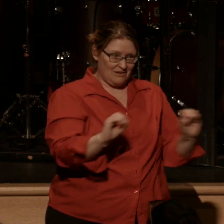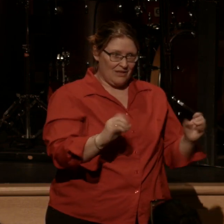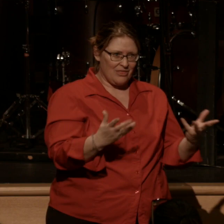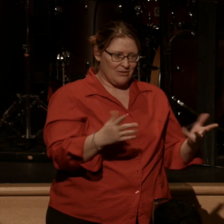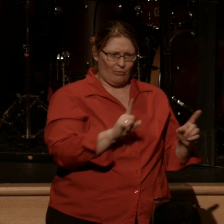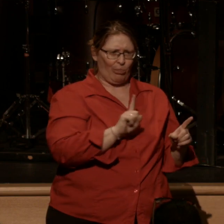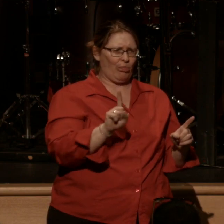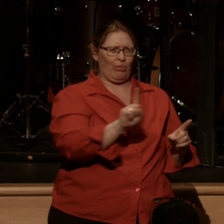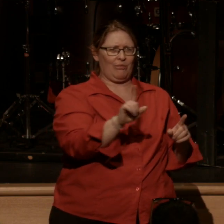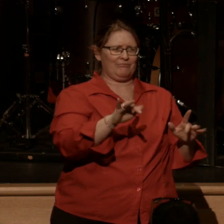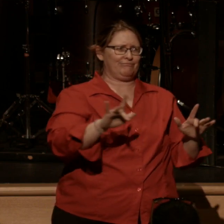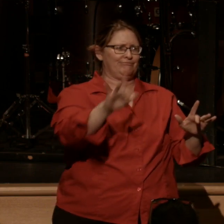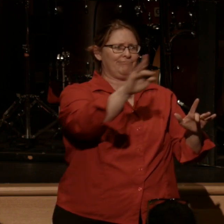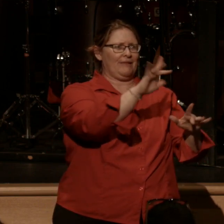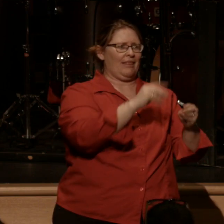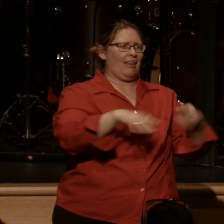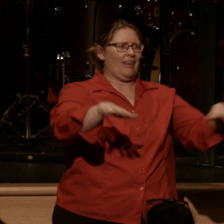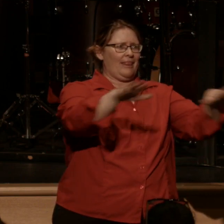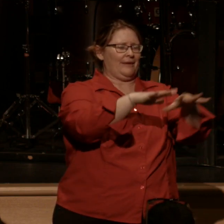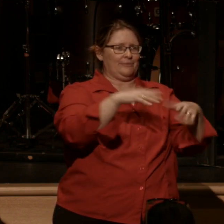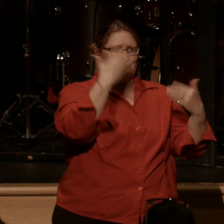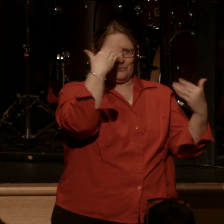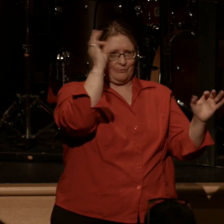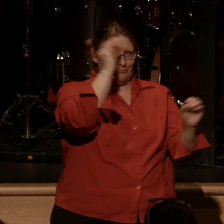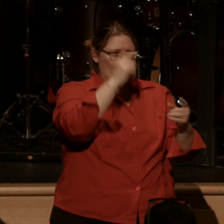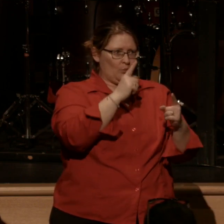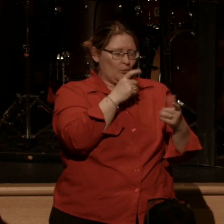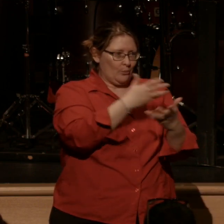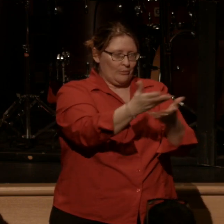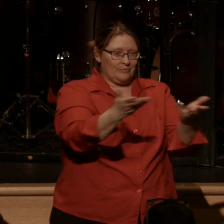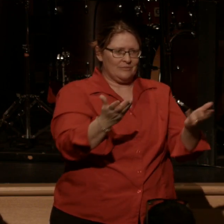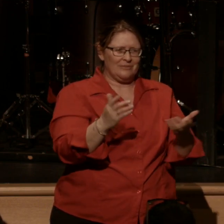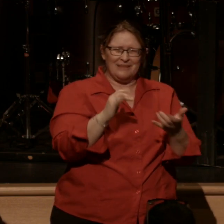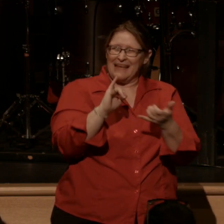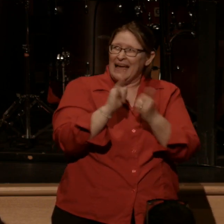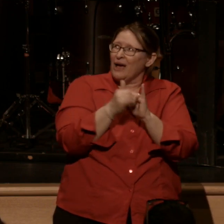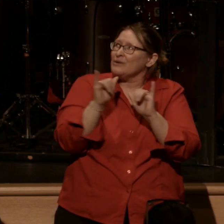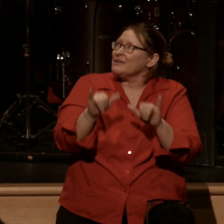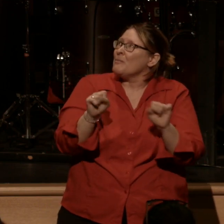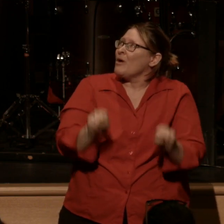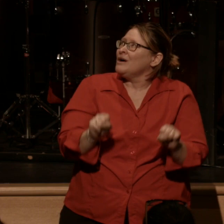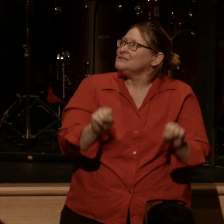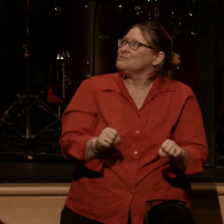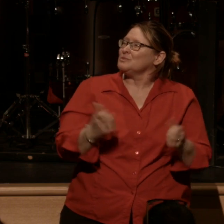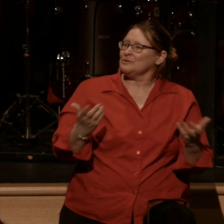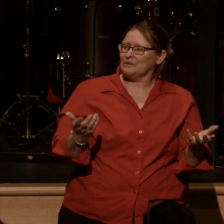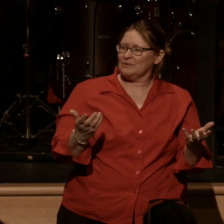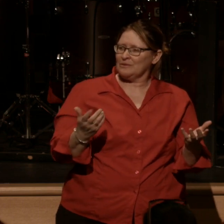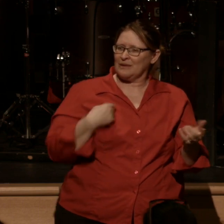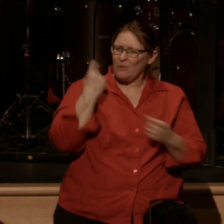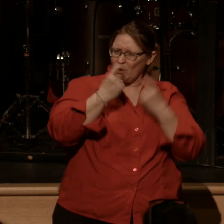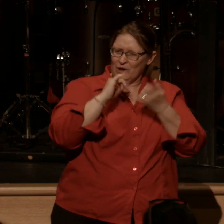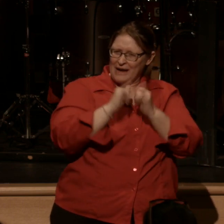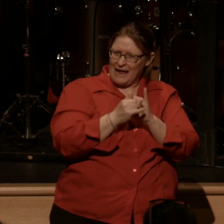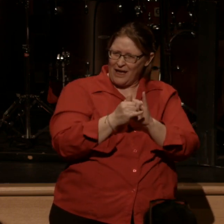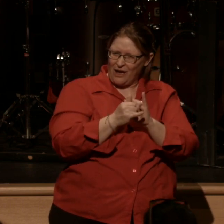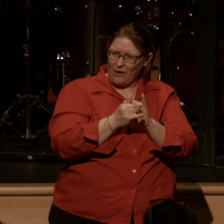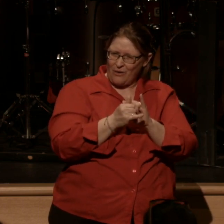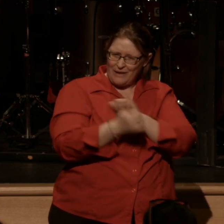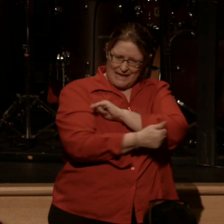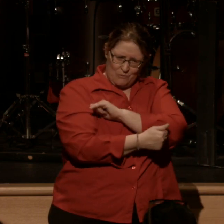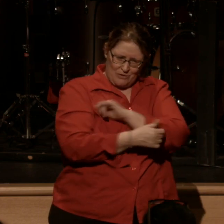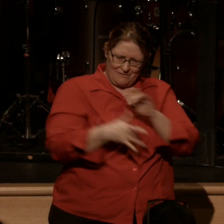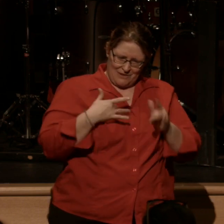wandering in a foreign land. God, that's impossible. I wonder how hard it was for Abraham to hear